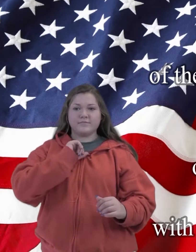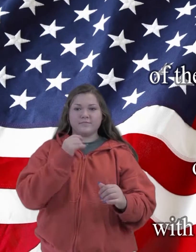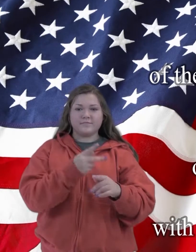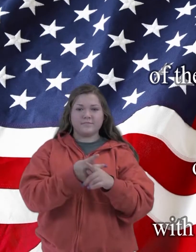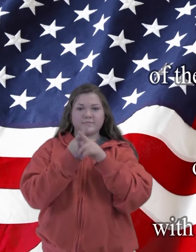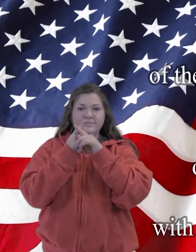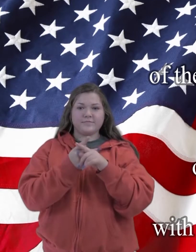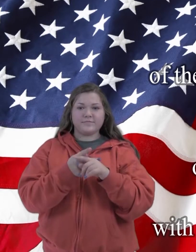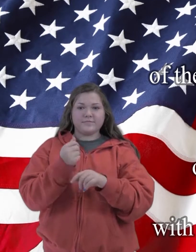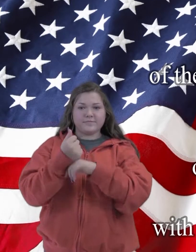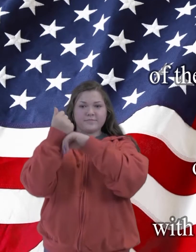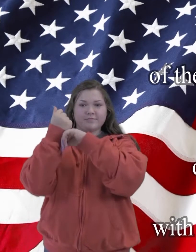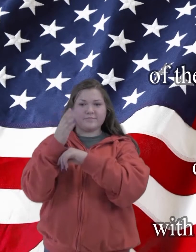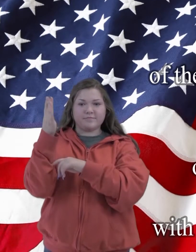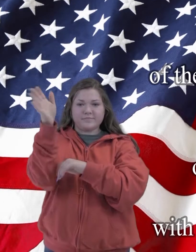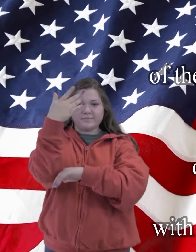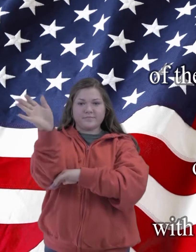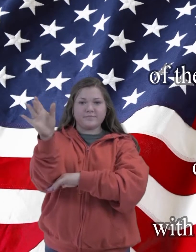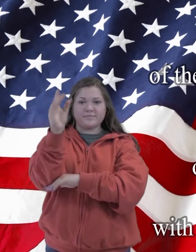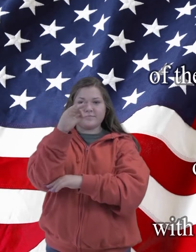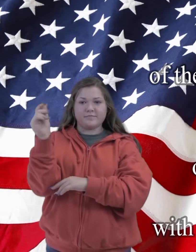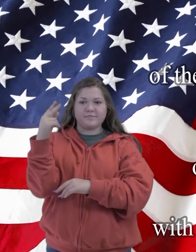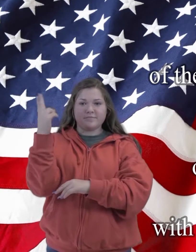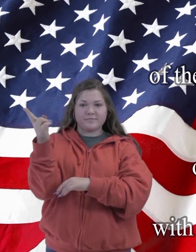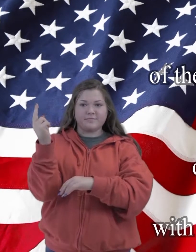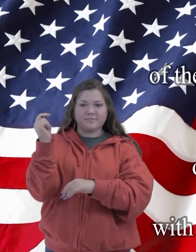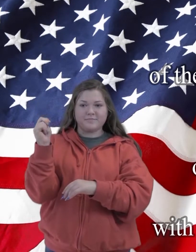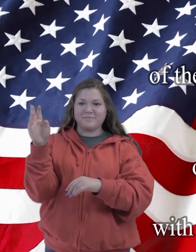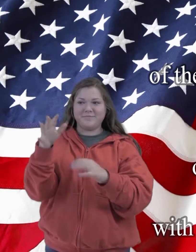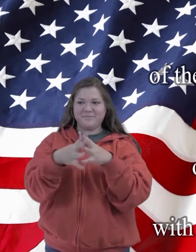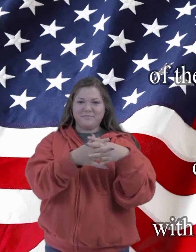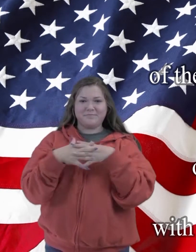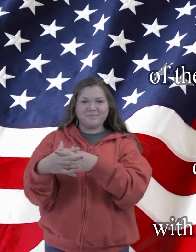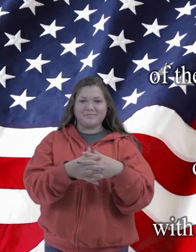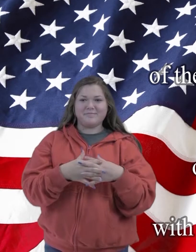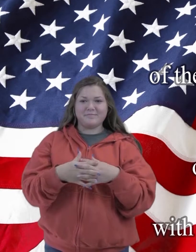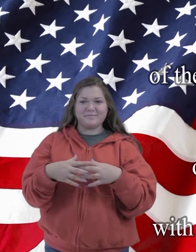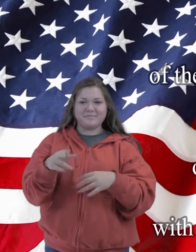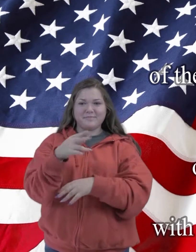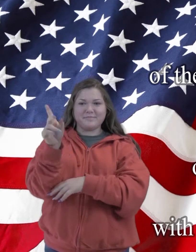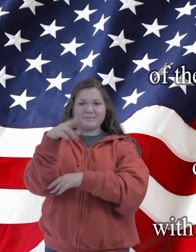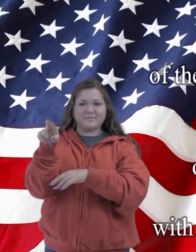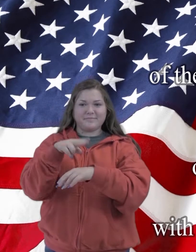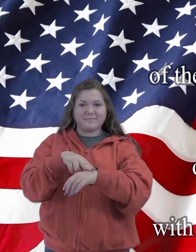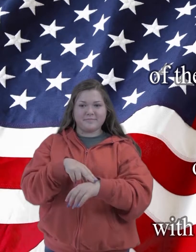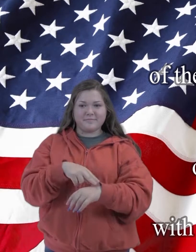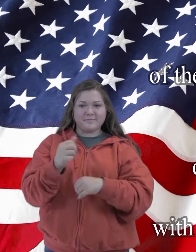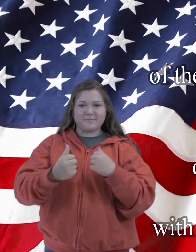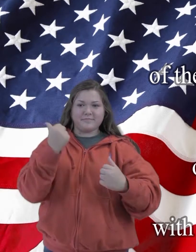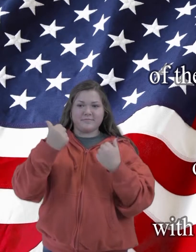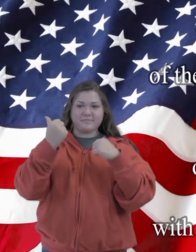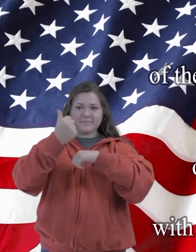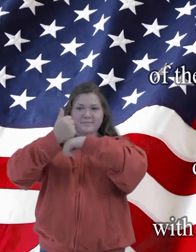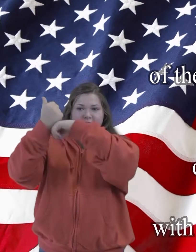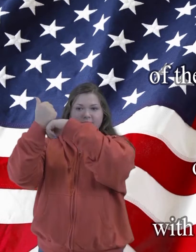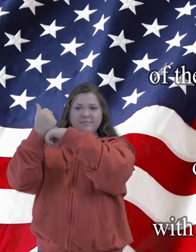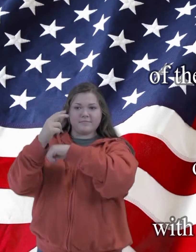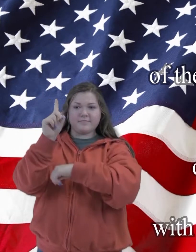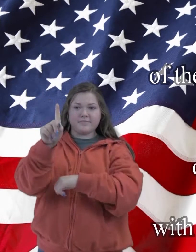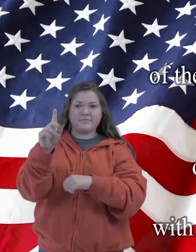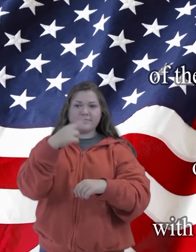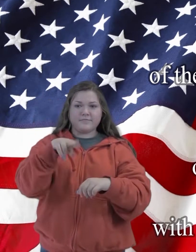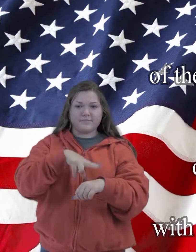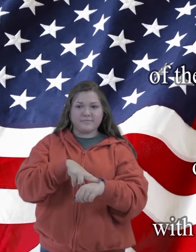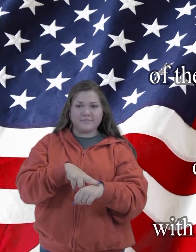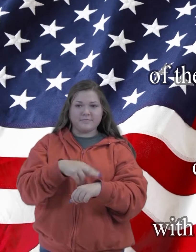I pledge allegiance to the flag of the United States of America and to the Republic for which it stands,